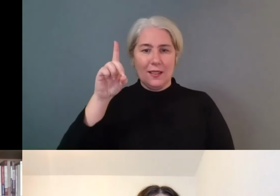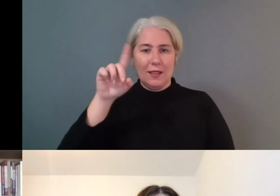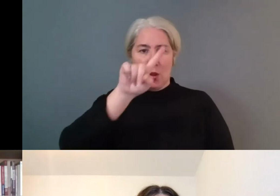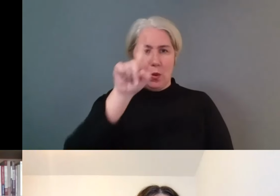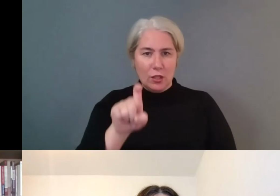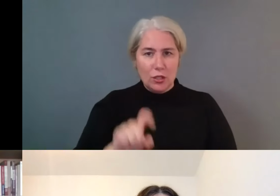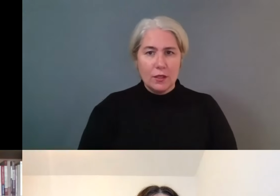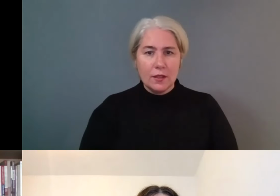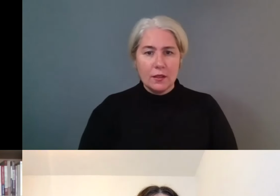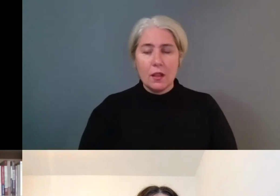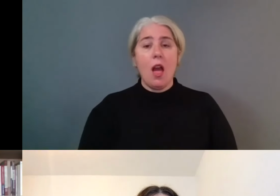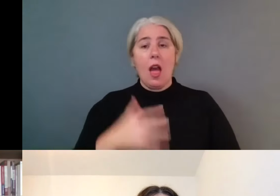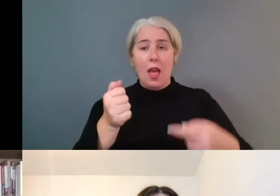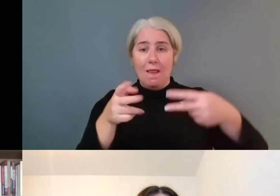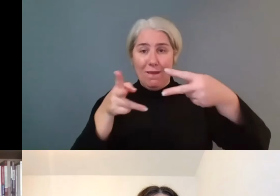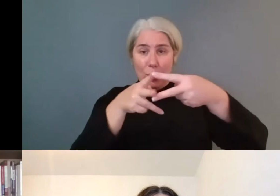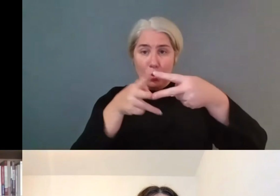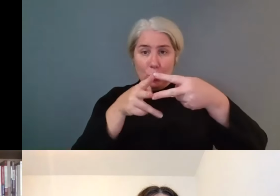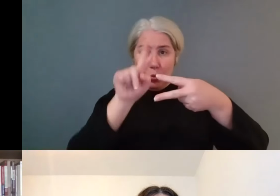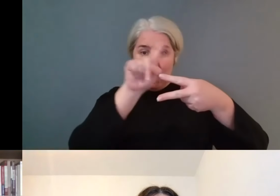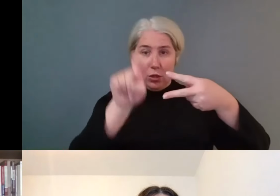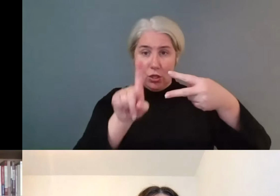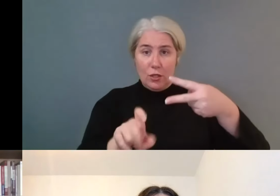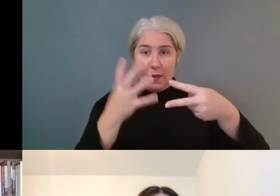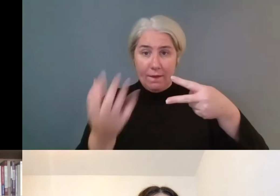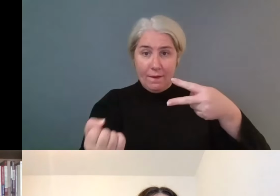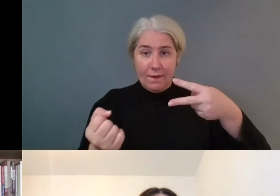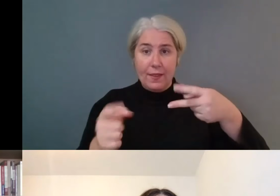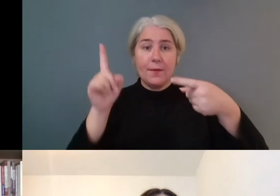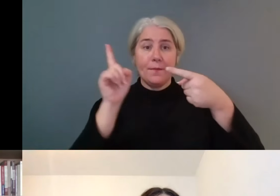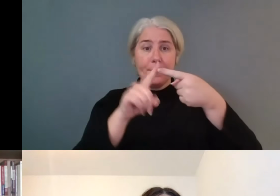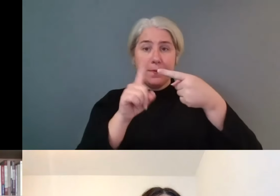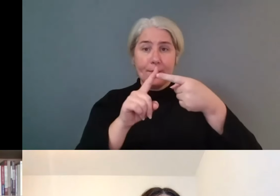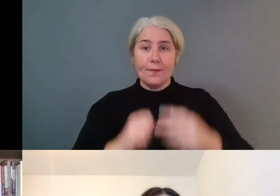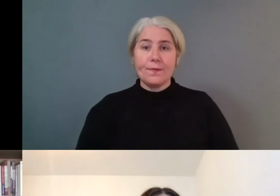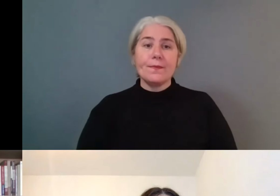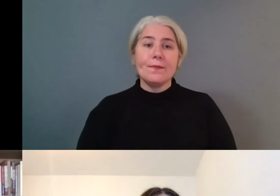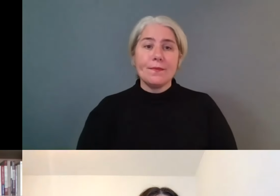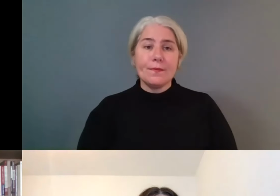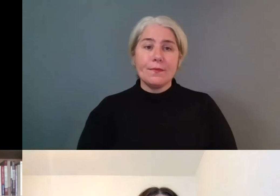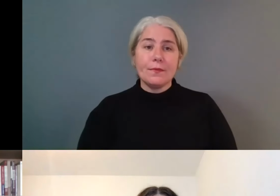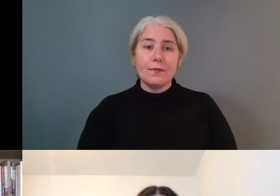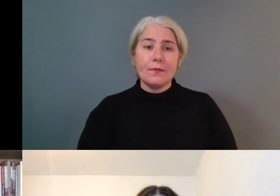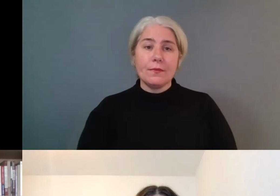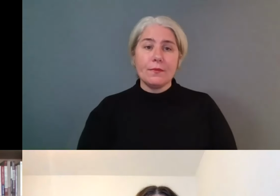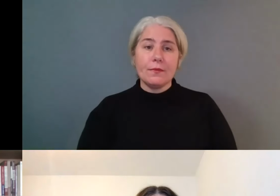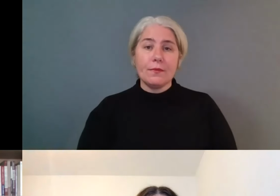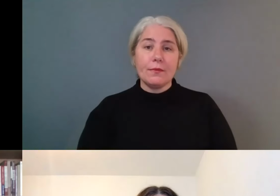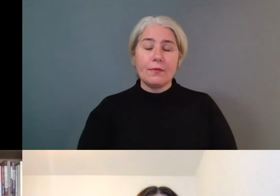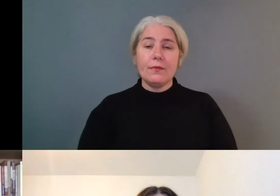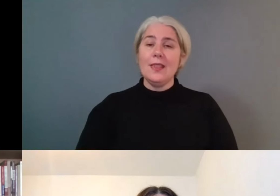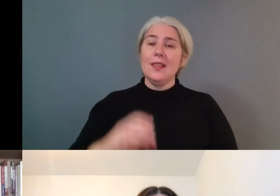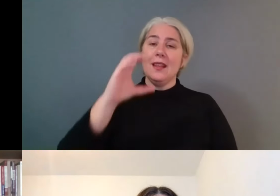He raised 2 questions. So the first is that, are there mechanisms in place and or efforts by the CRPD committee